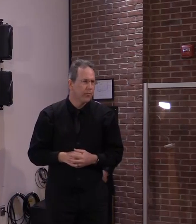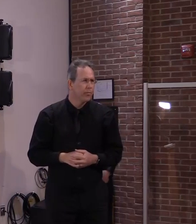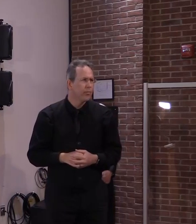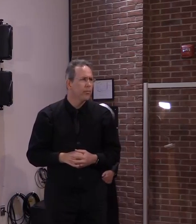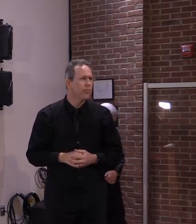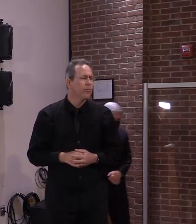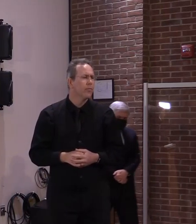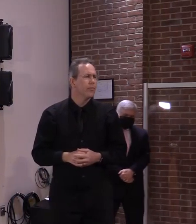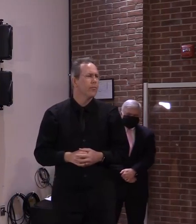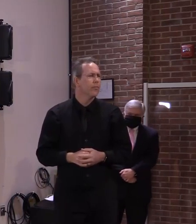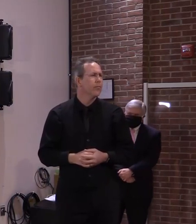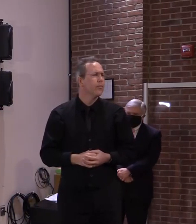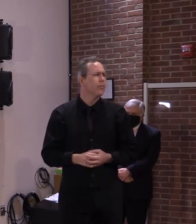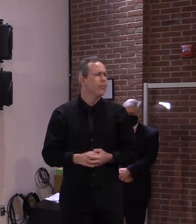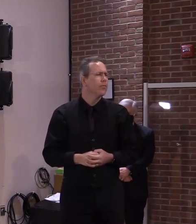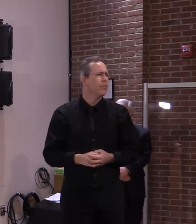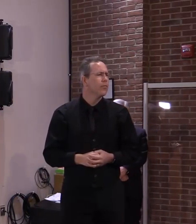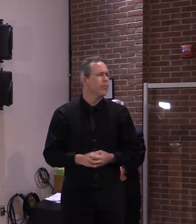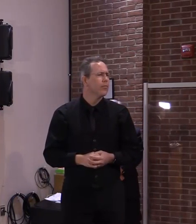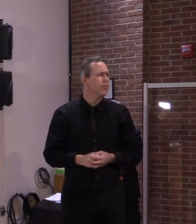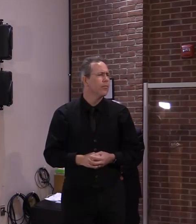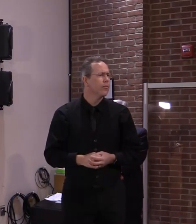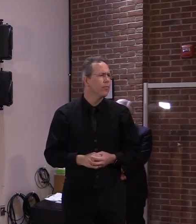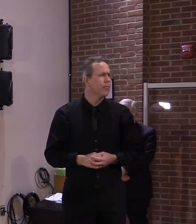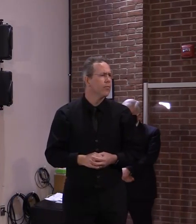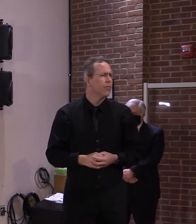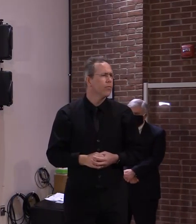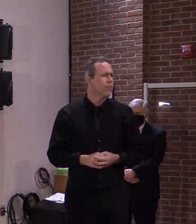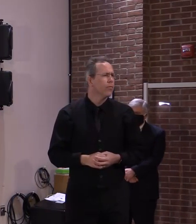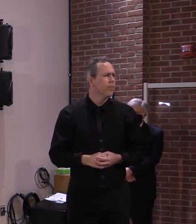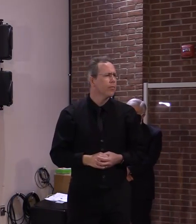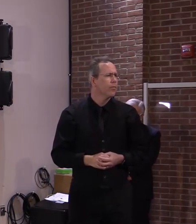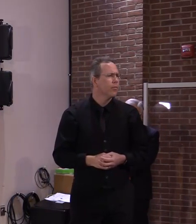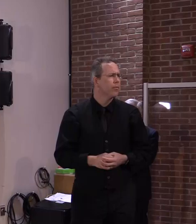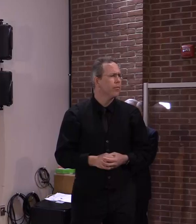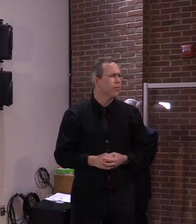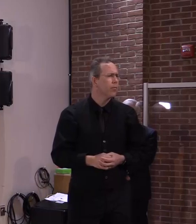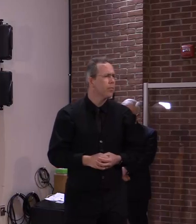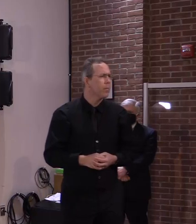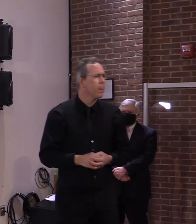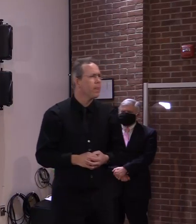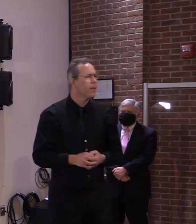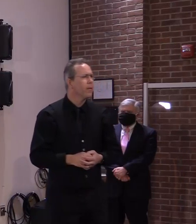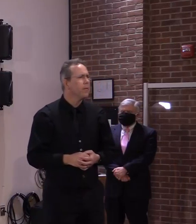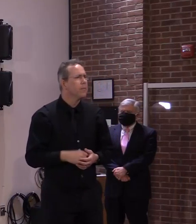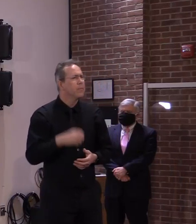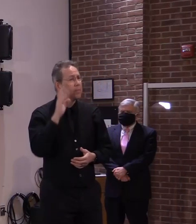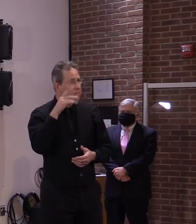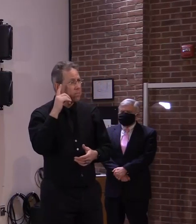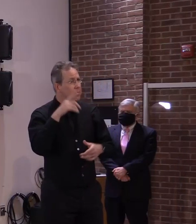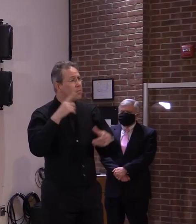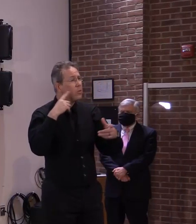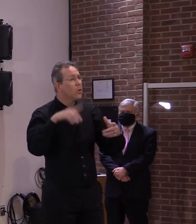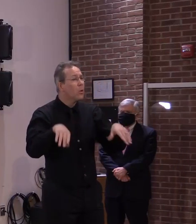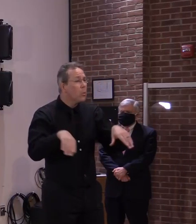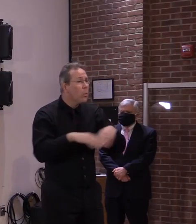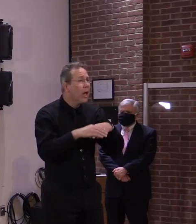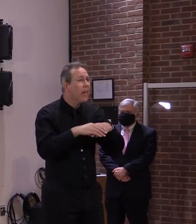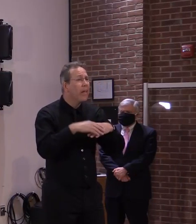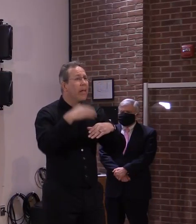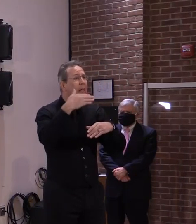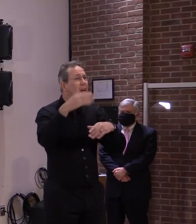June. Many weddings that are scheduled for May and June were rescheduled from a year ago. And if you remember at that